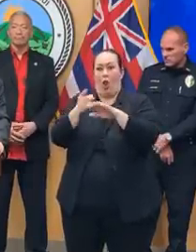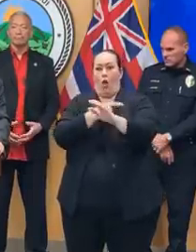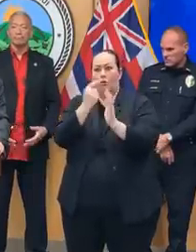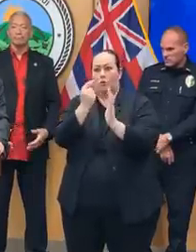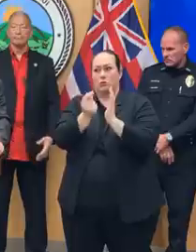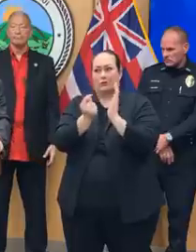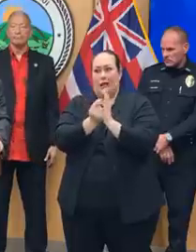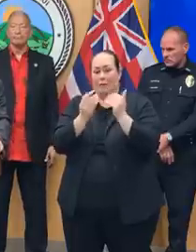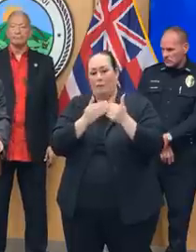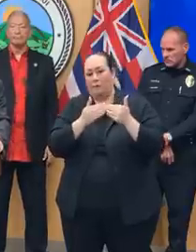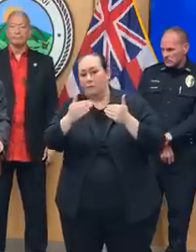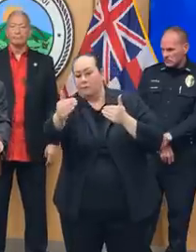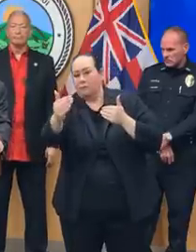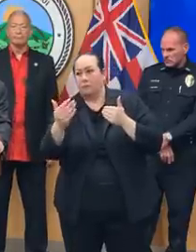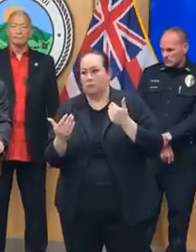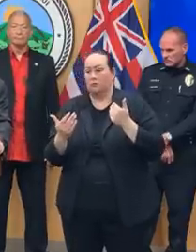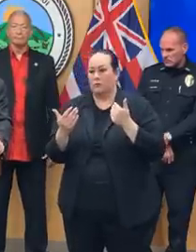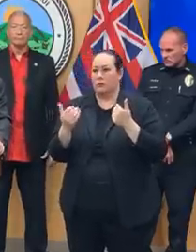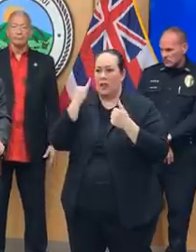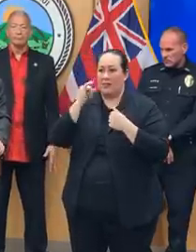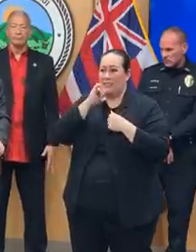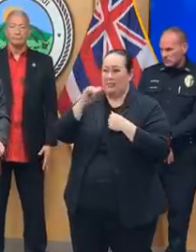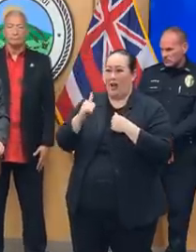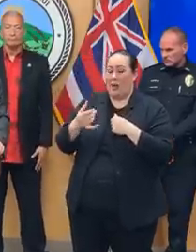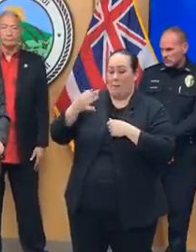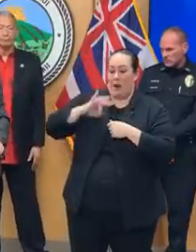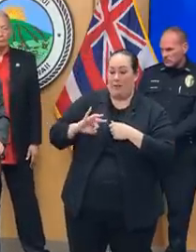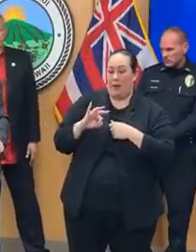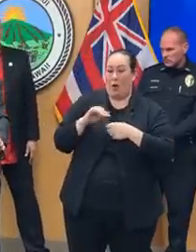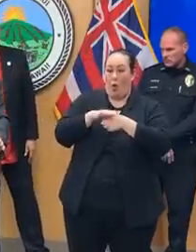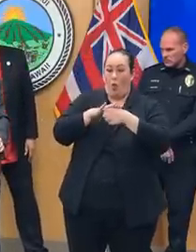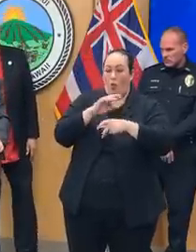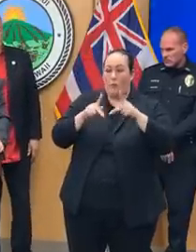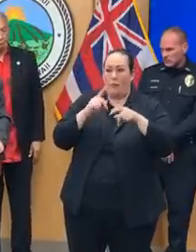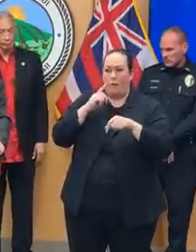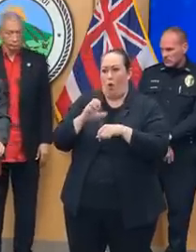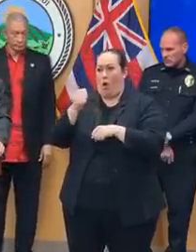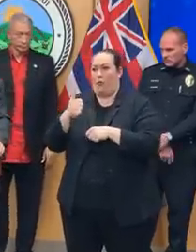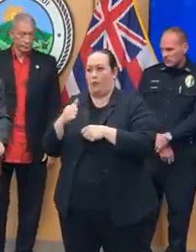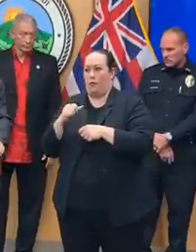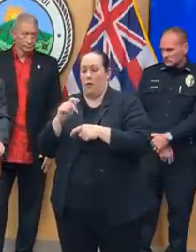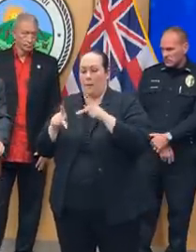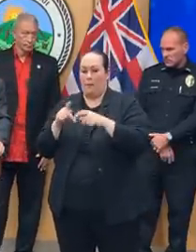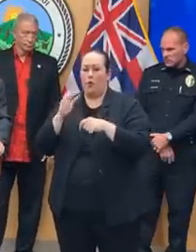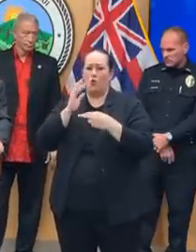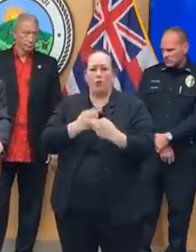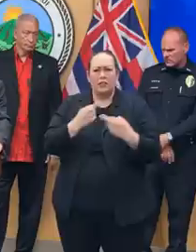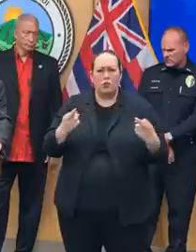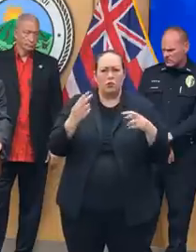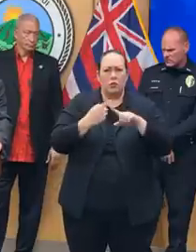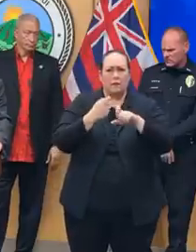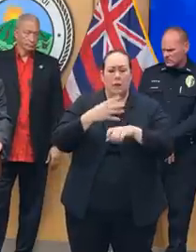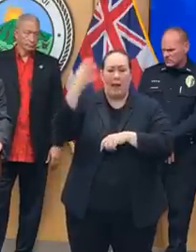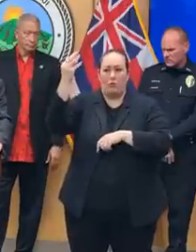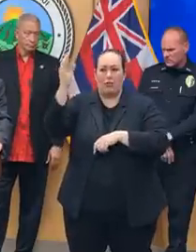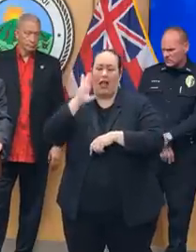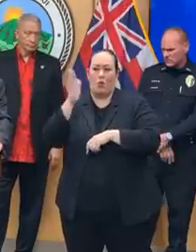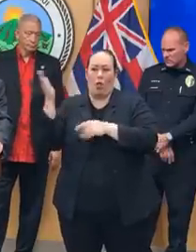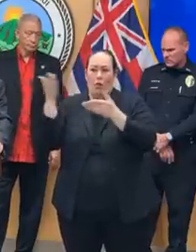on sale of lands if it's not going to benefit local people for other local people. We will bring resources here from outside. There always is going to be